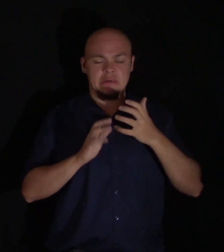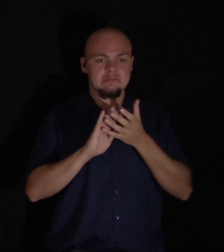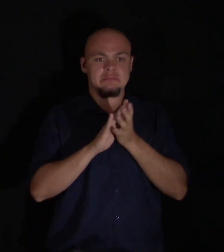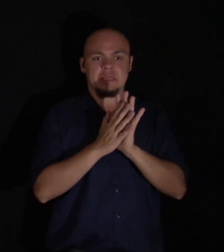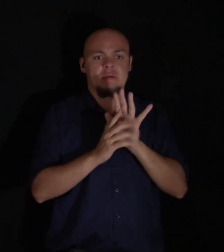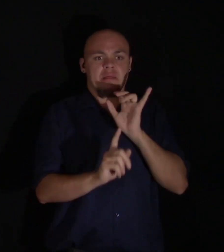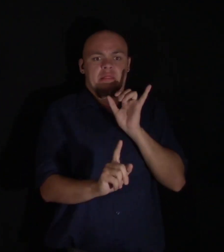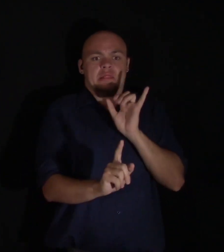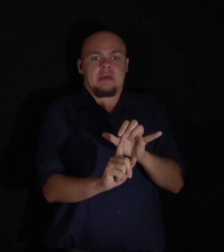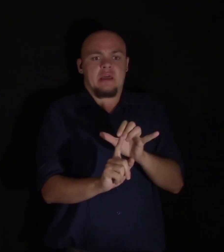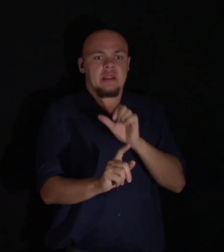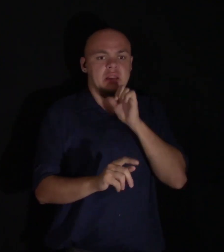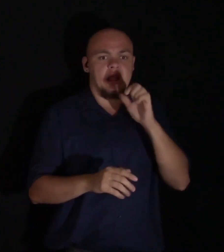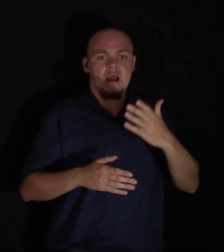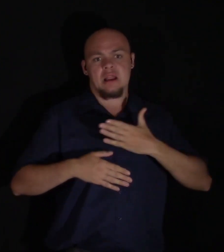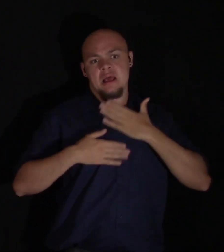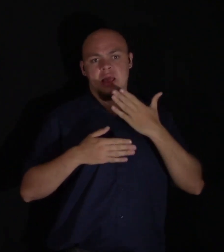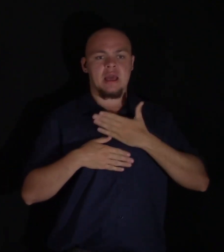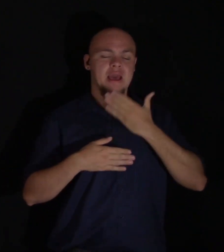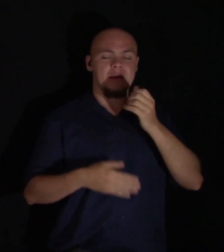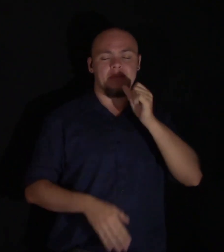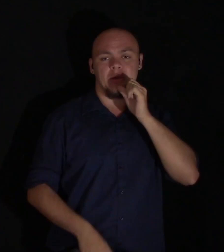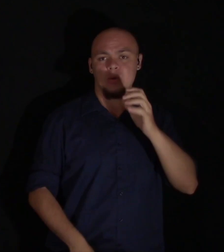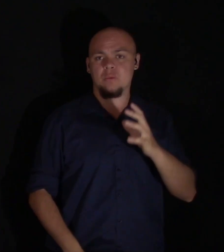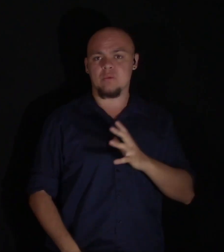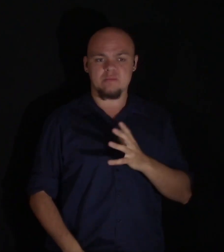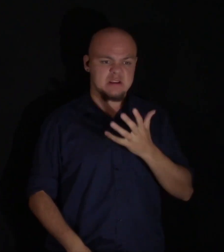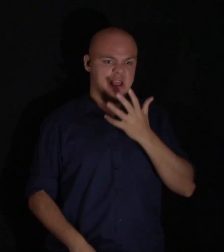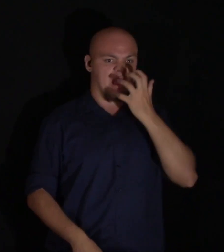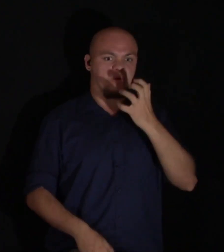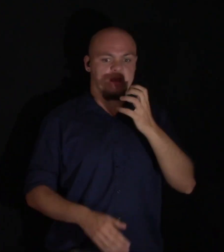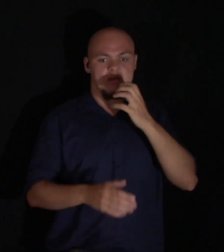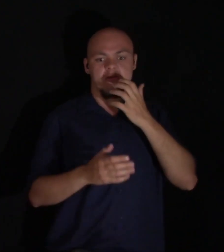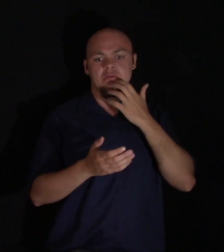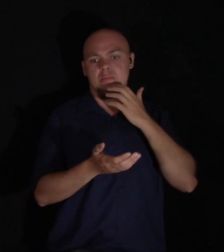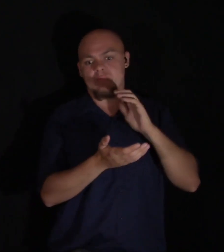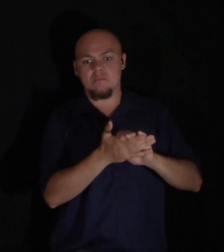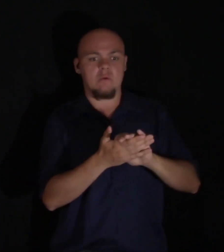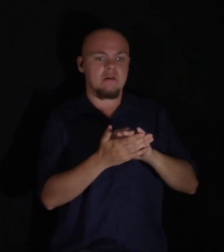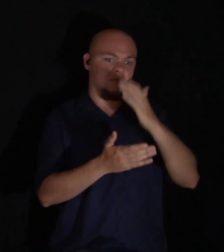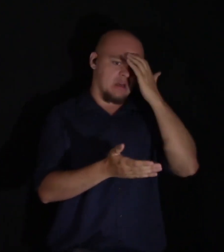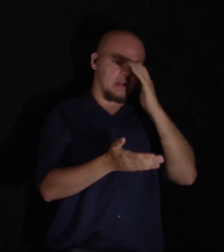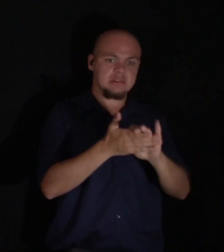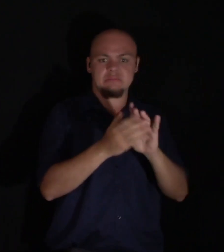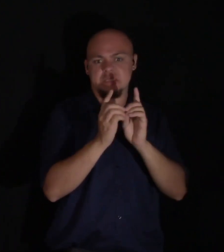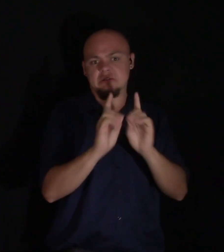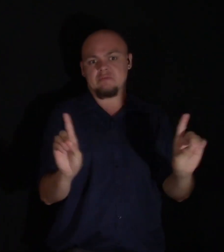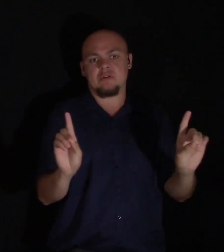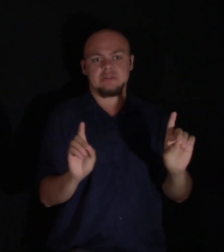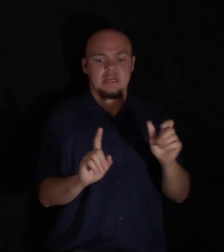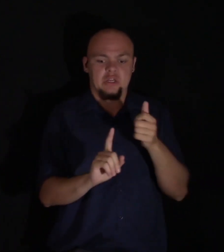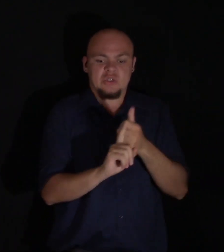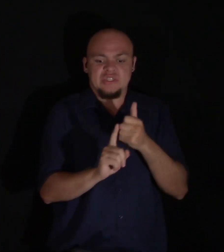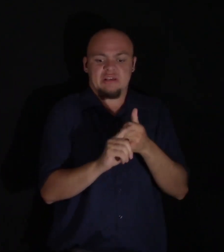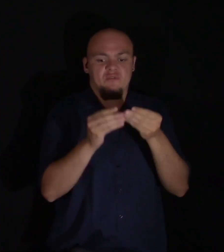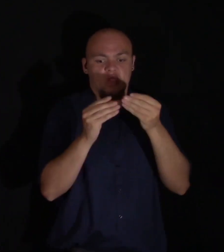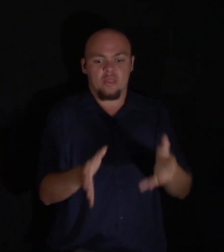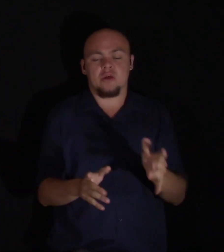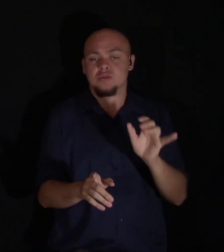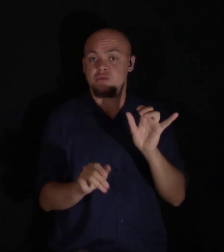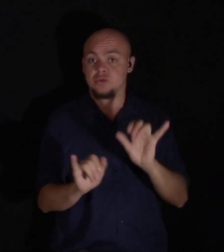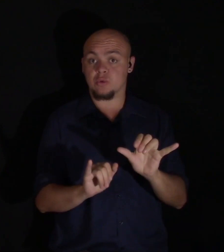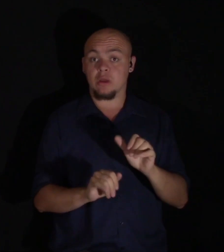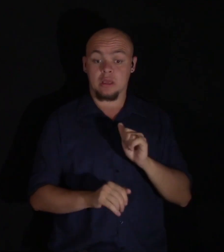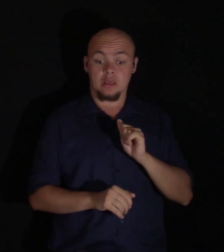that unhappy, angry woman who had lost her marriage and lost herself. And